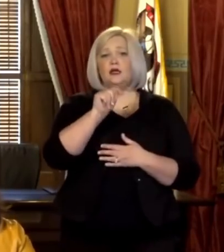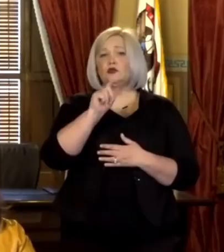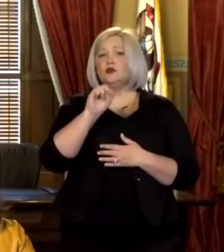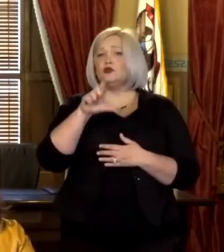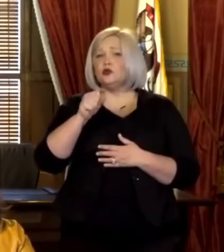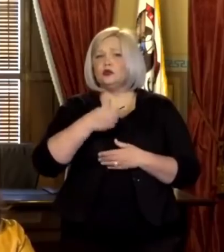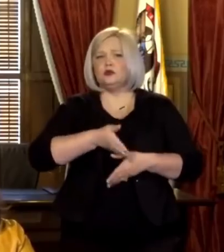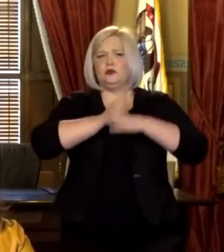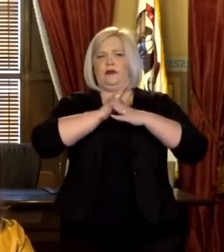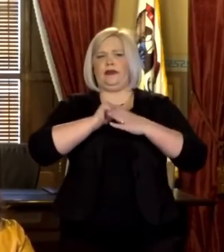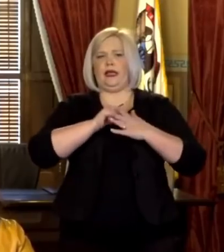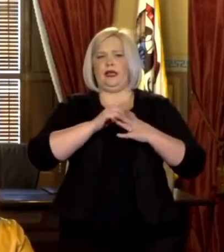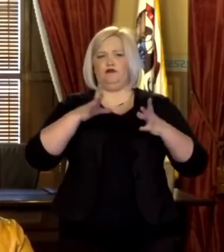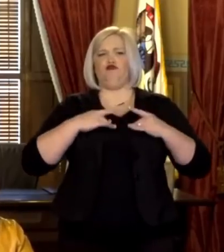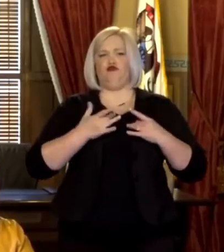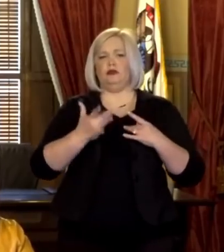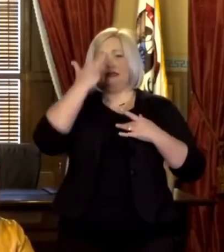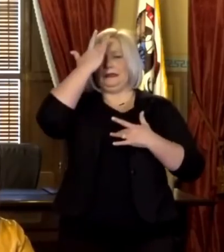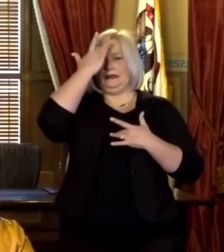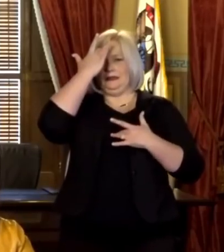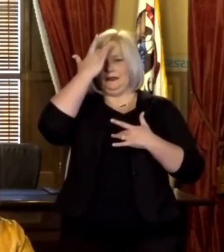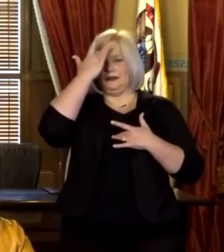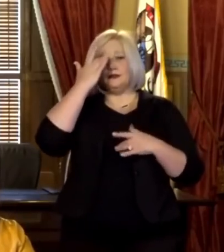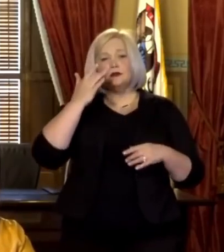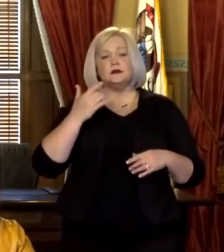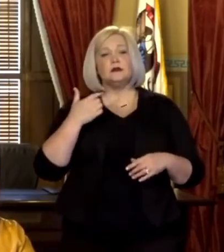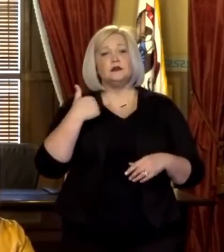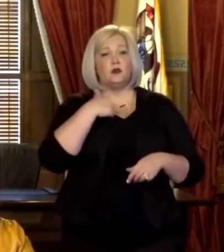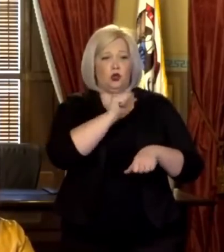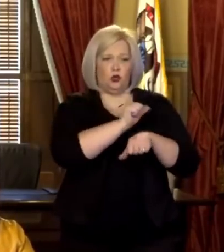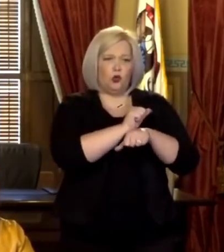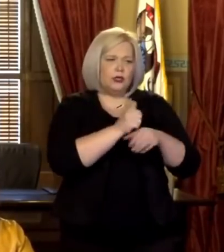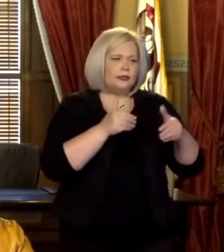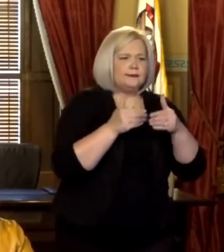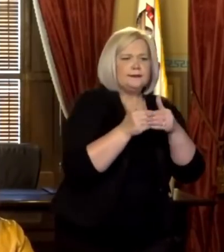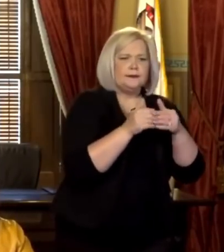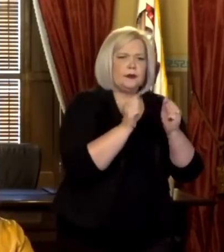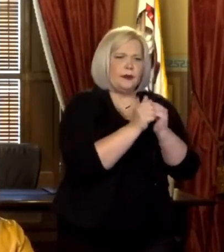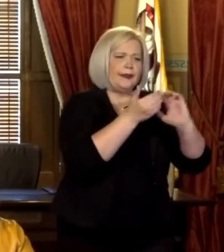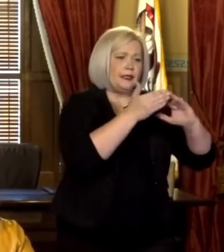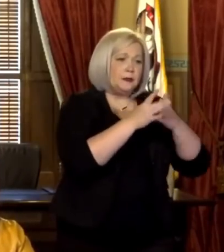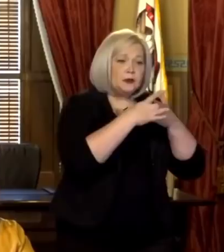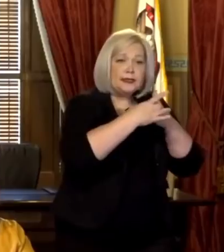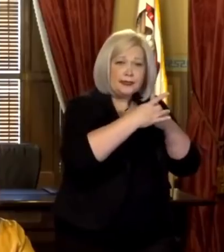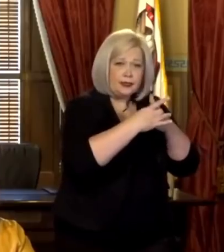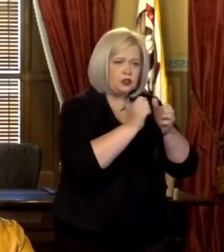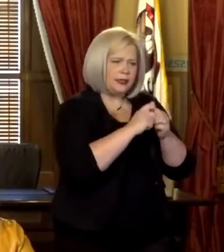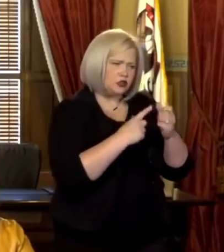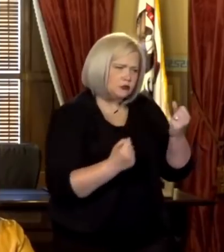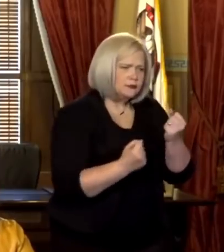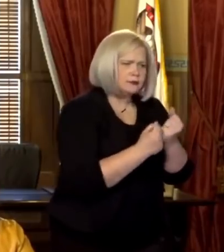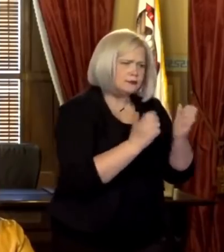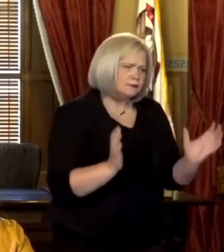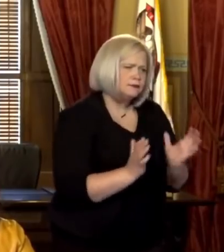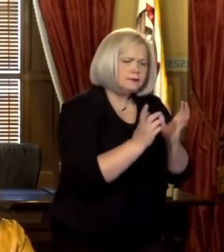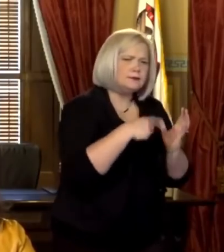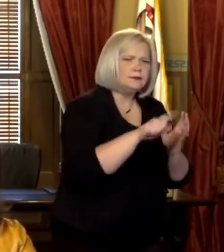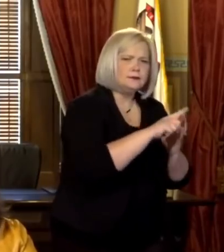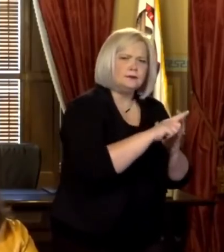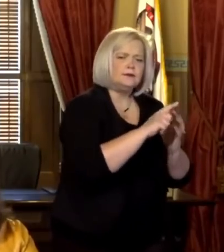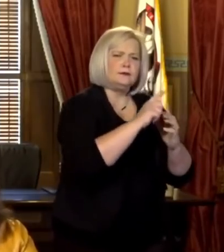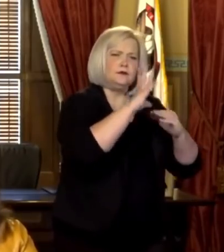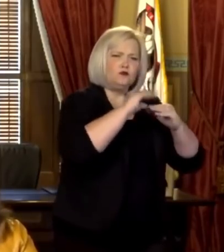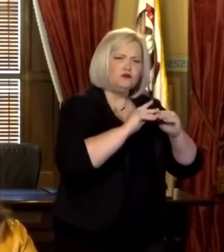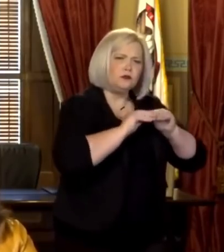this disease. We're working very closely with community leaders to make sure we are doing everything we can to support those